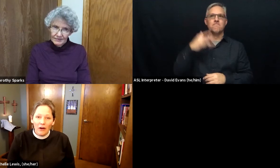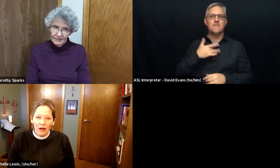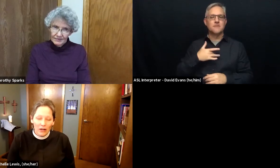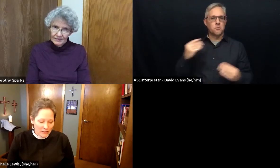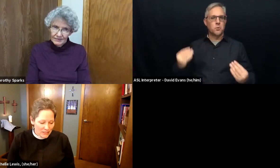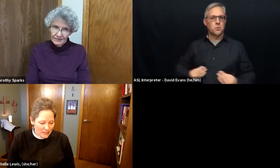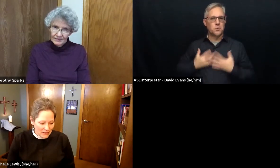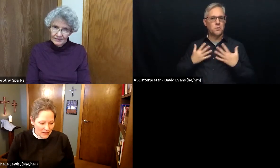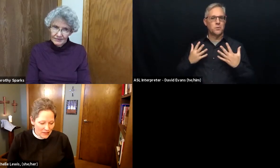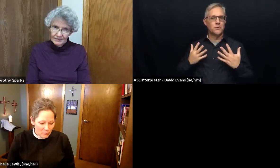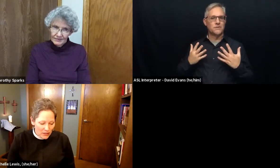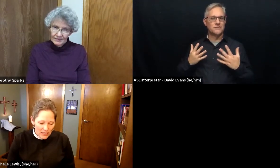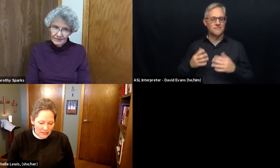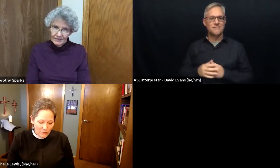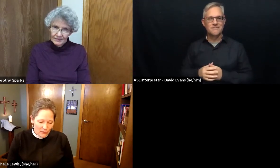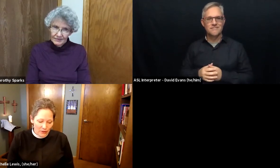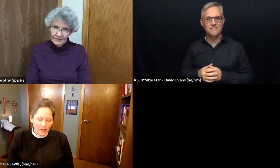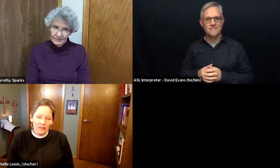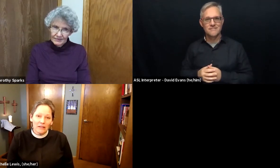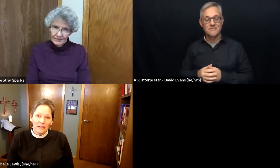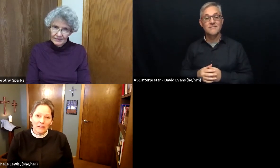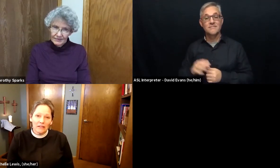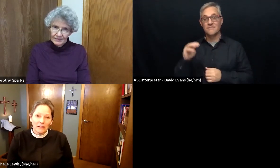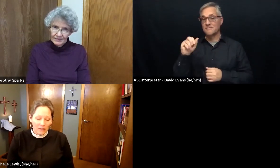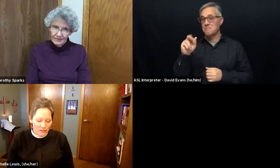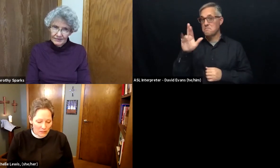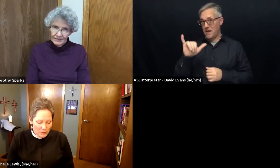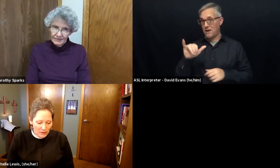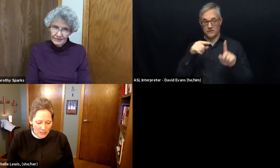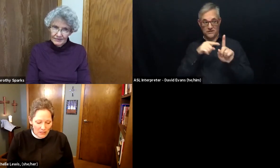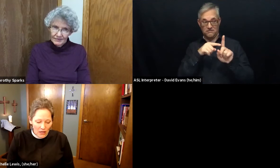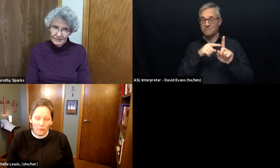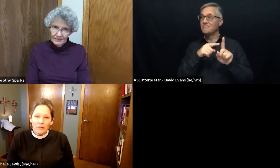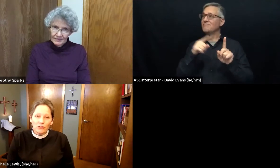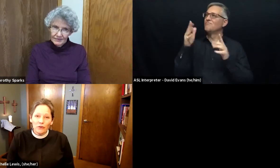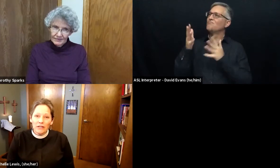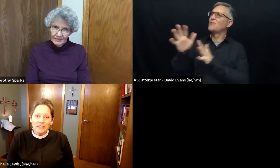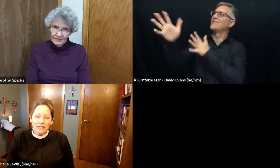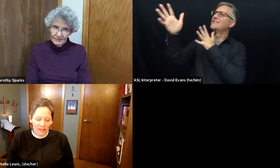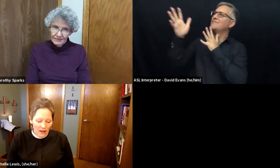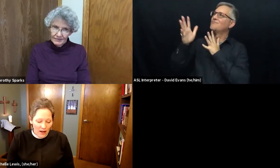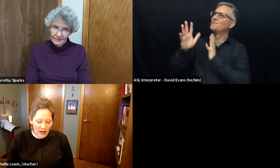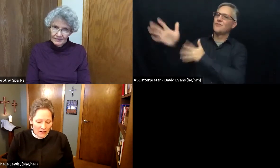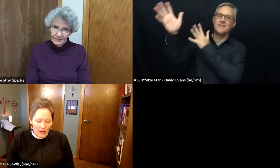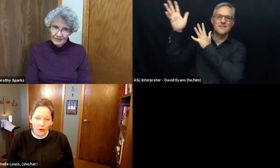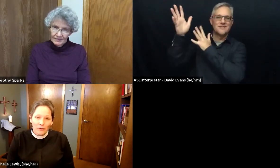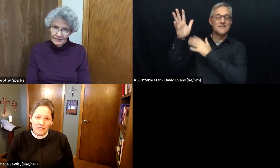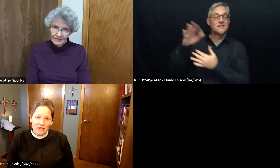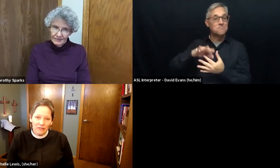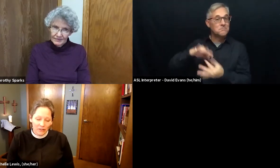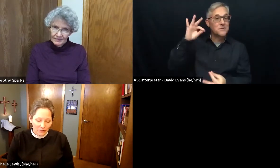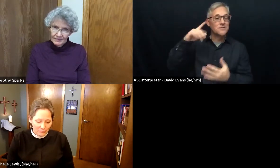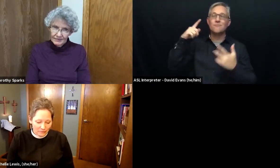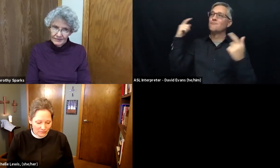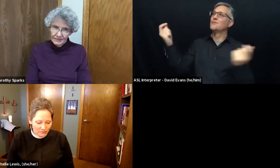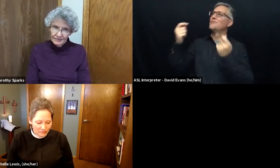Let our hearts praise the Lord. Let our spirits rejoice in God, our